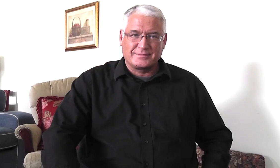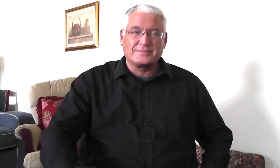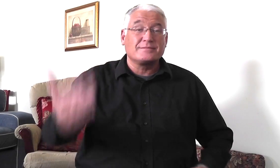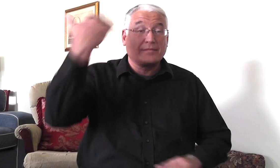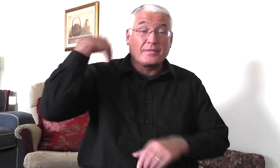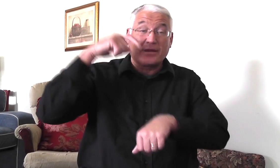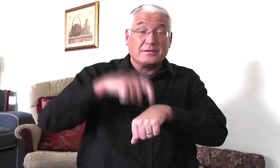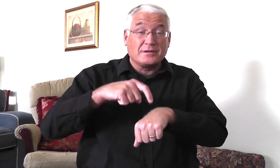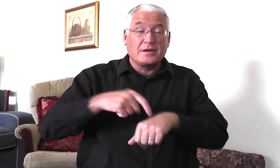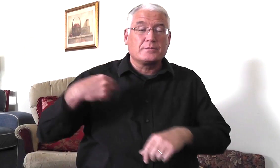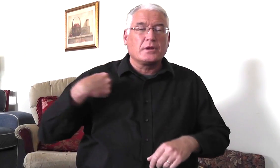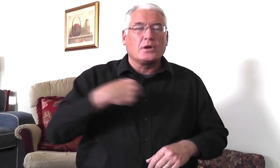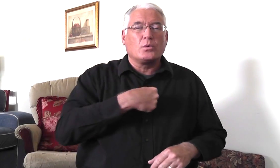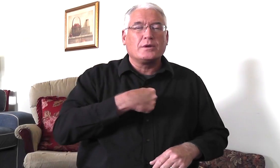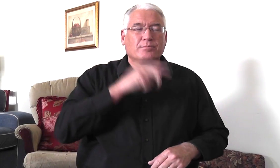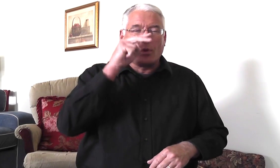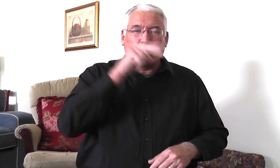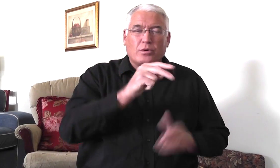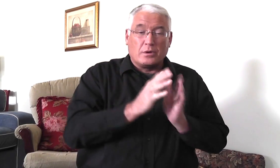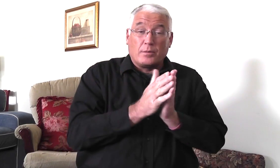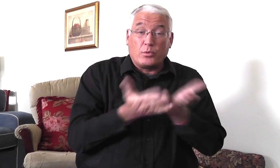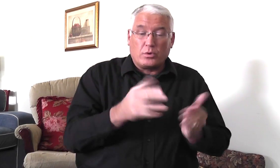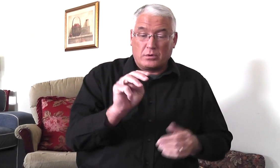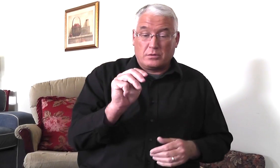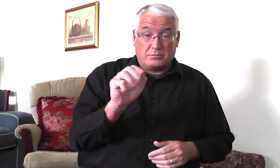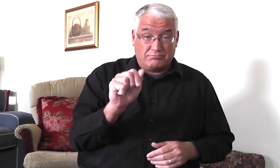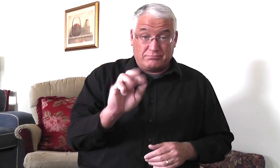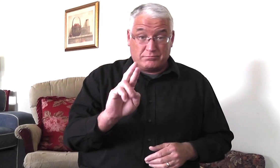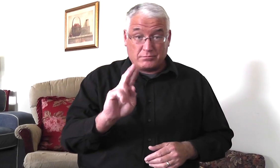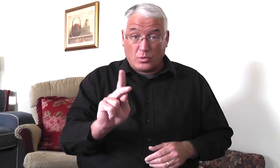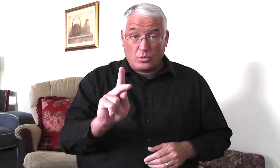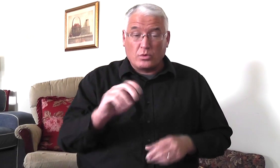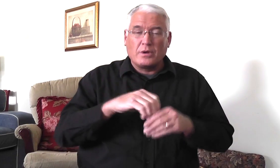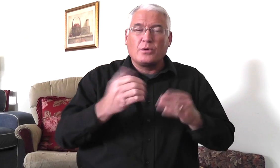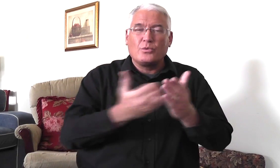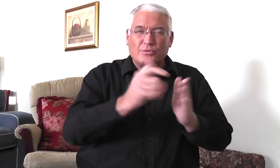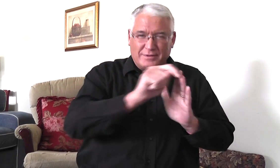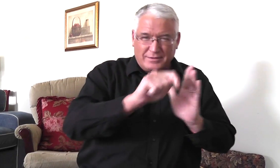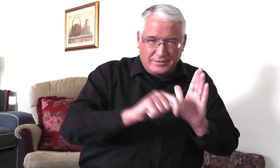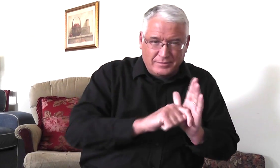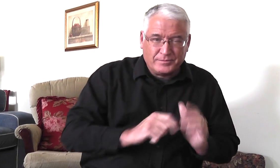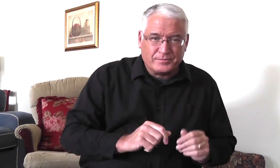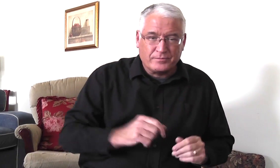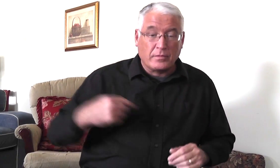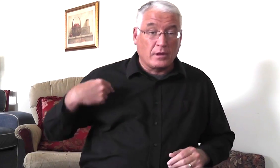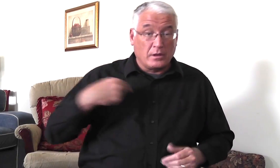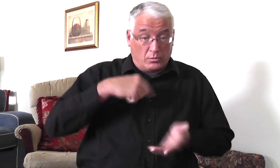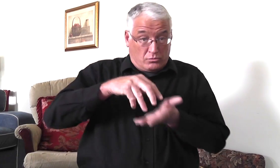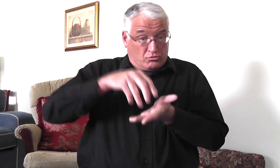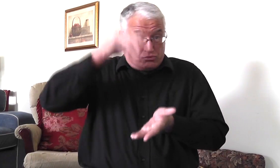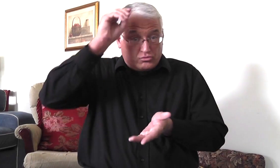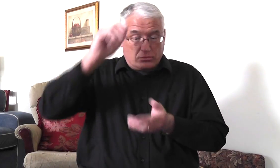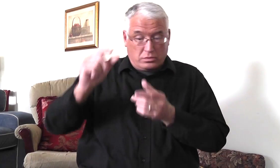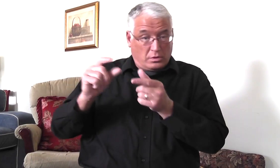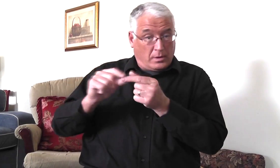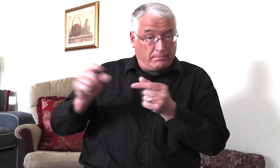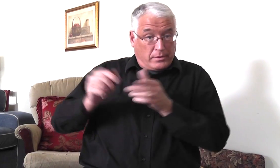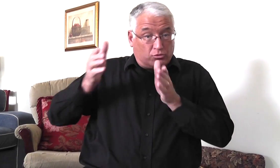The last time that we met, we talked about the Old Testament prophet. We